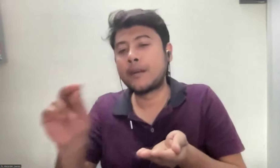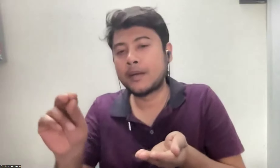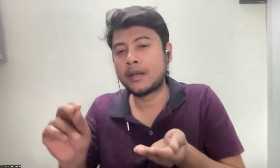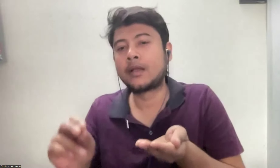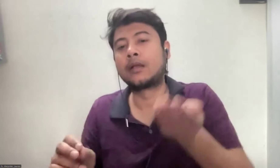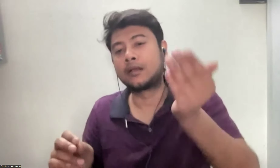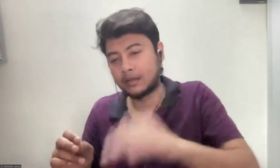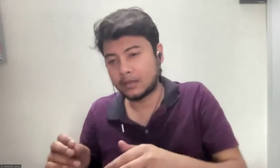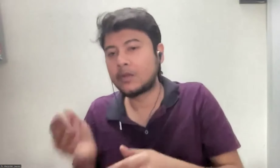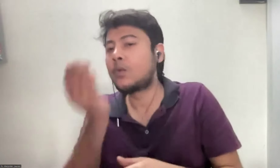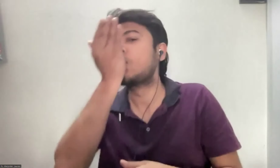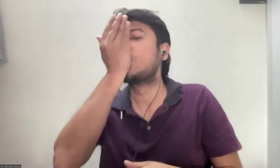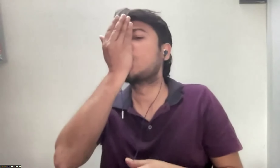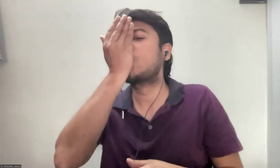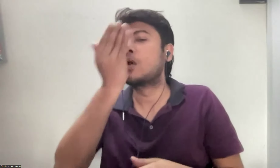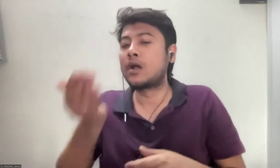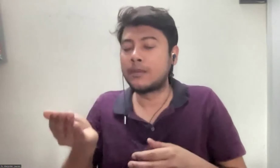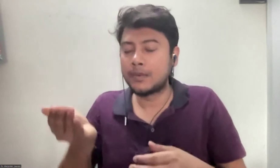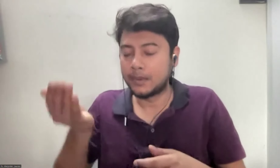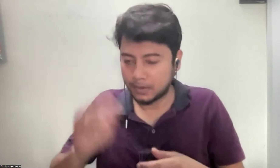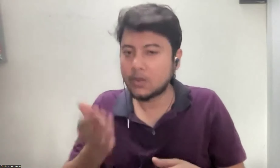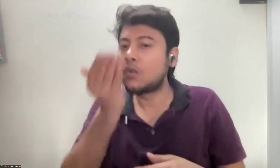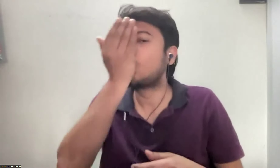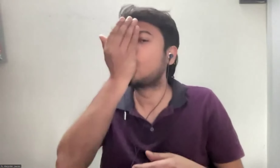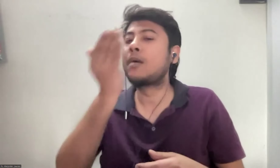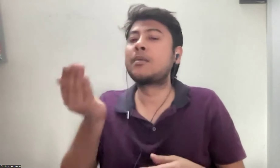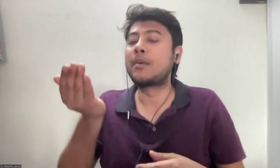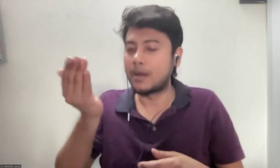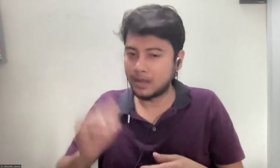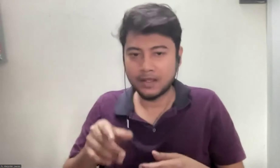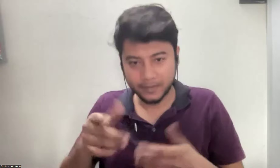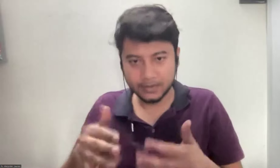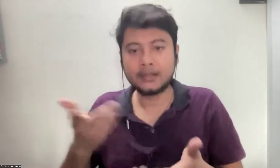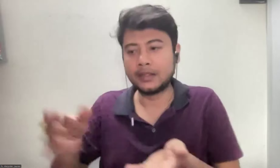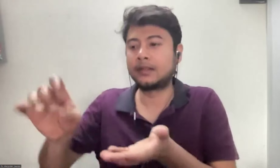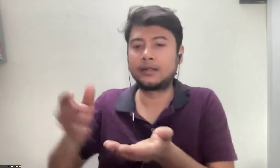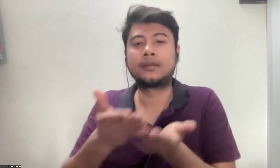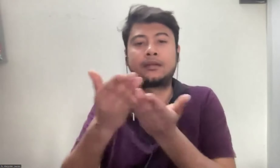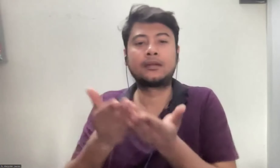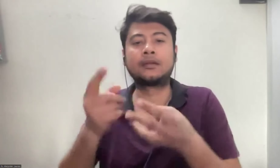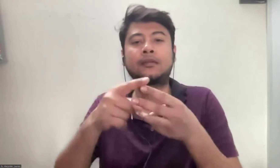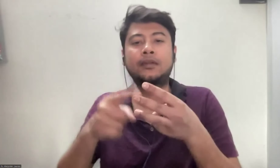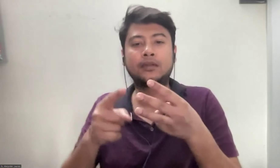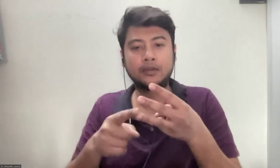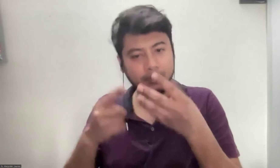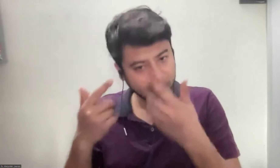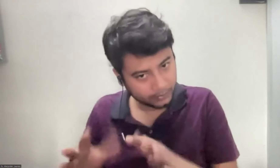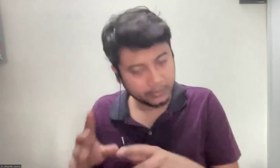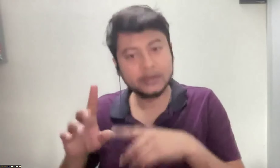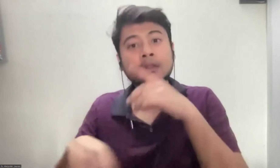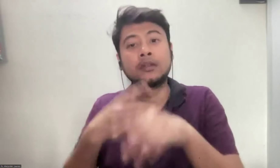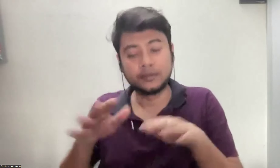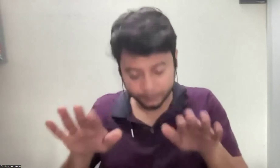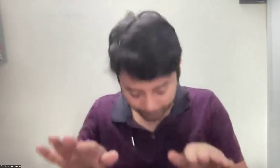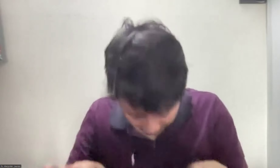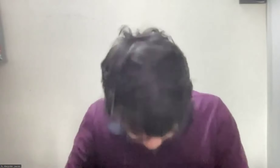So this Aarti mantra is there, but everything is in Sanskrit, and unfortunately, I have no means where I can convert. If